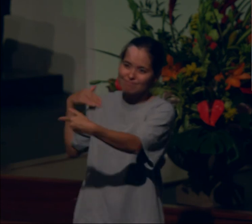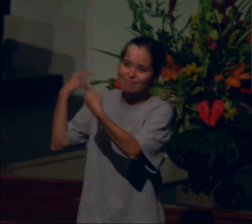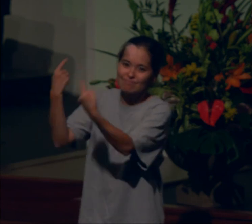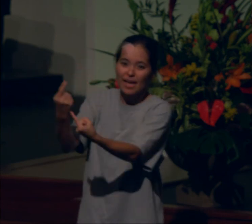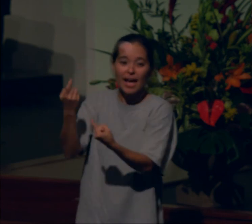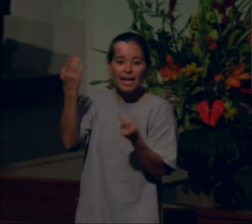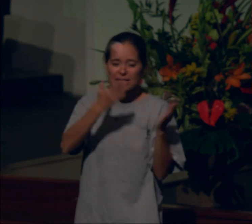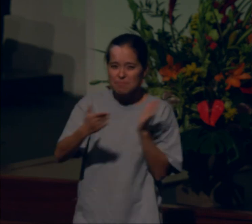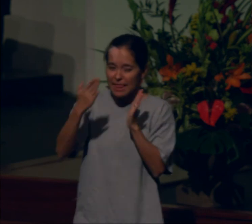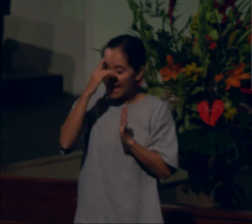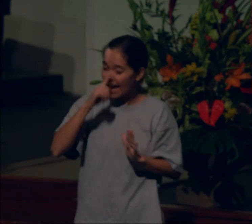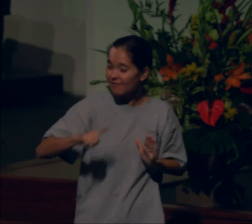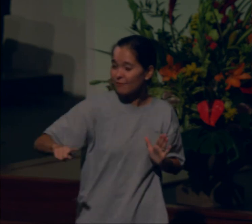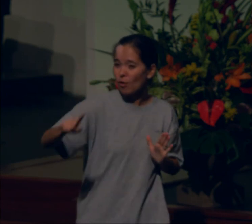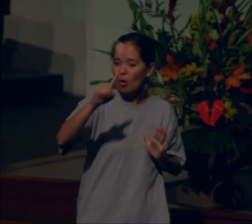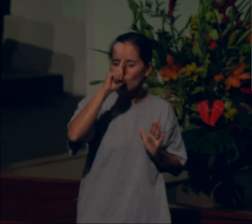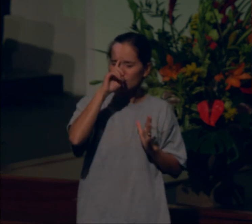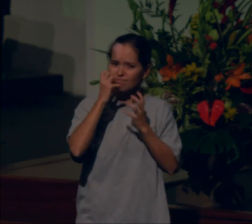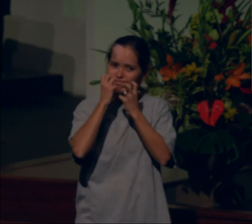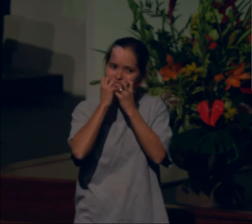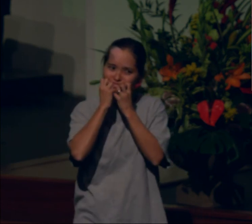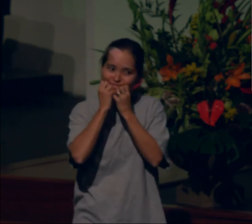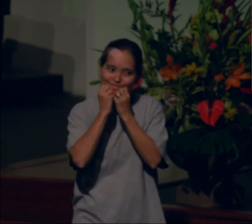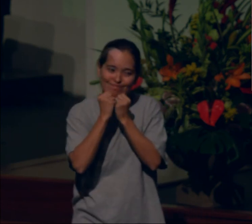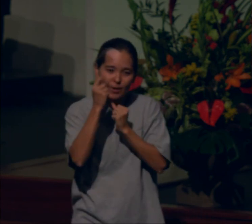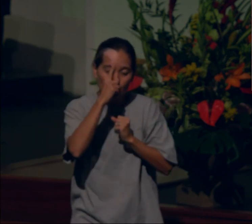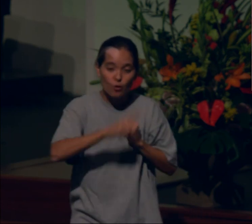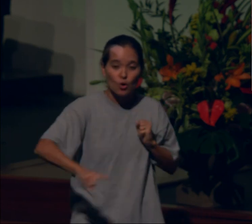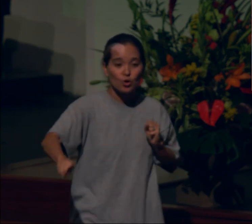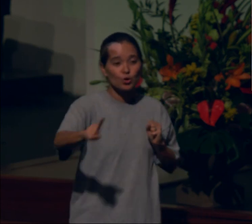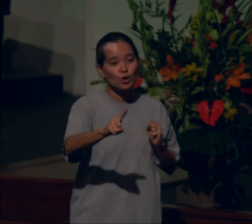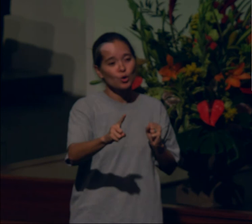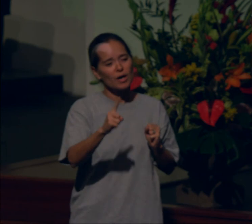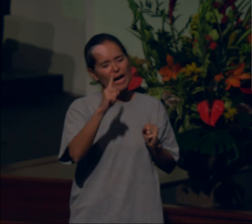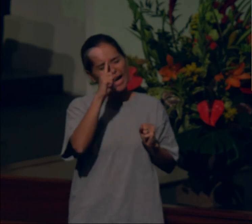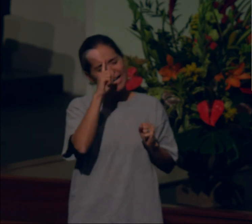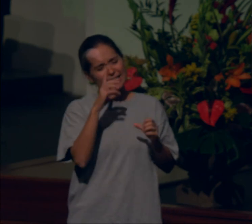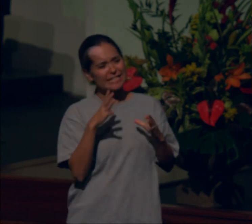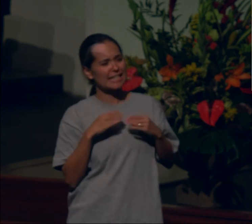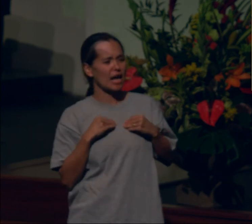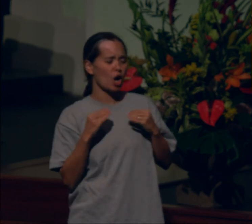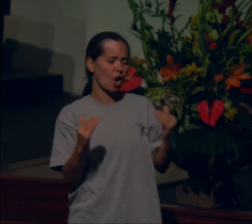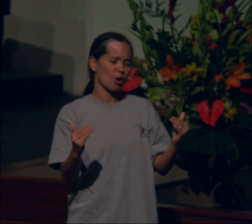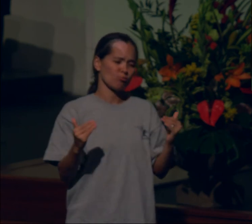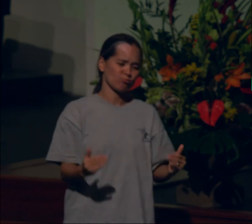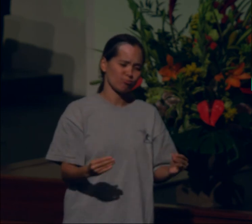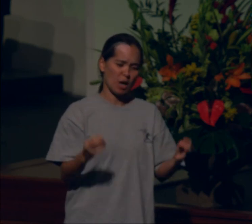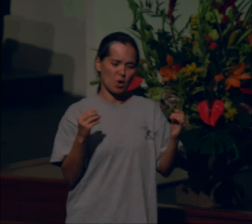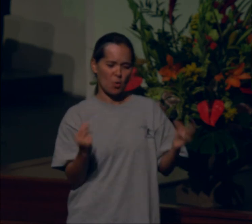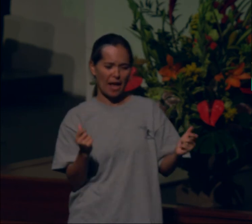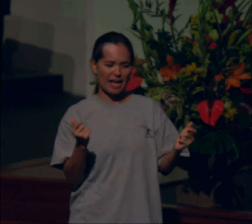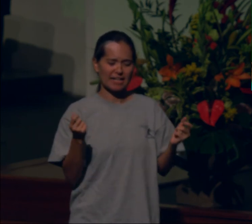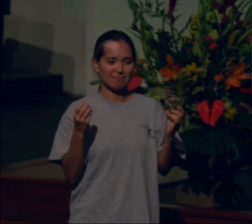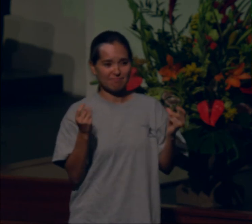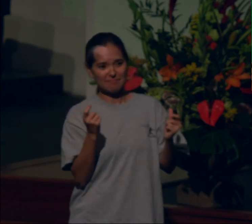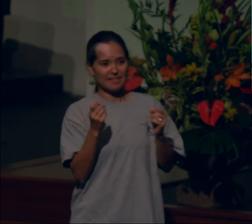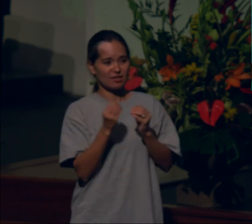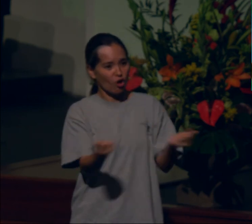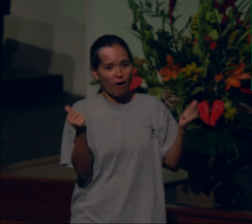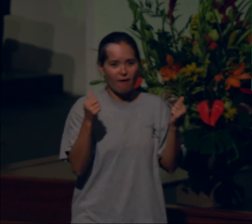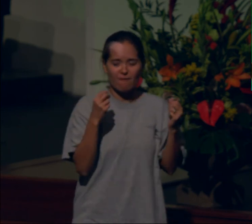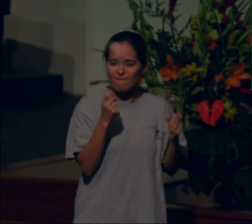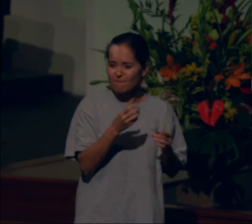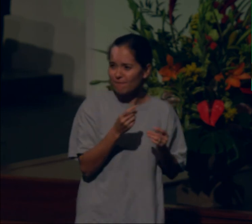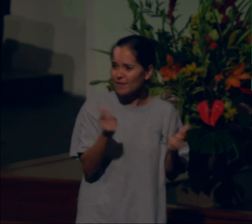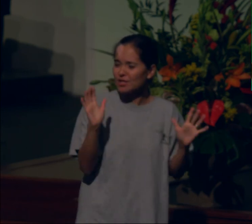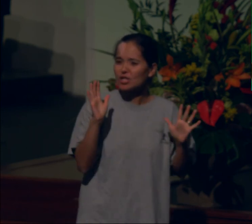something in you that is tremendously valuable. Don't settle. I've come here today to stop somebody from